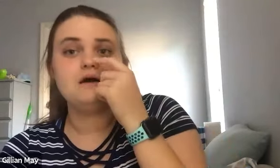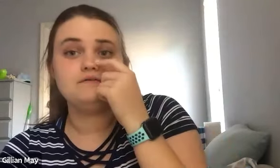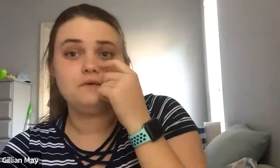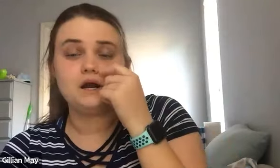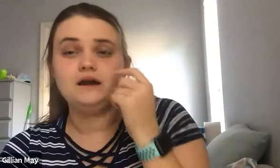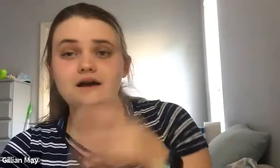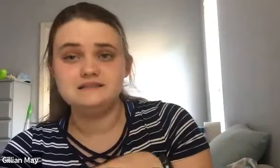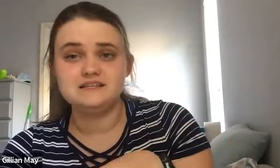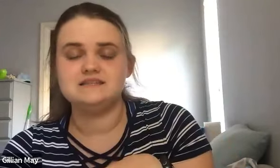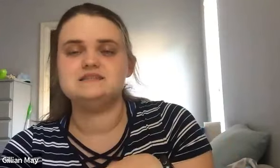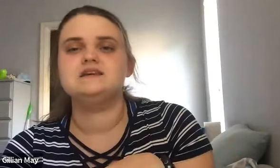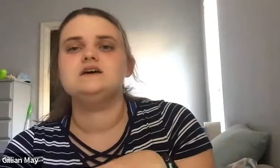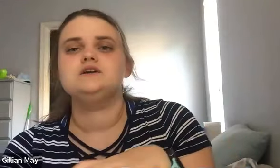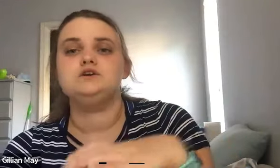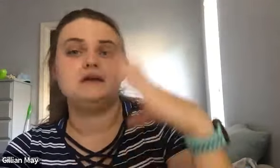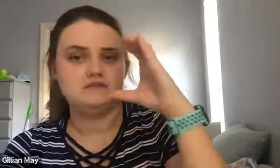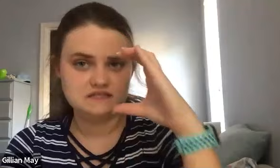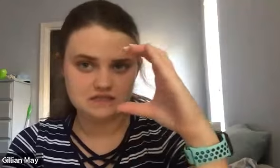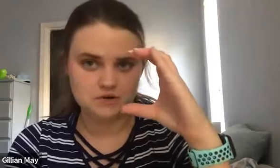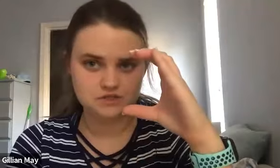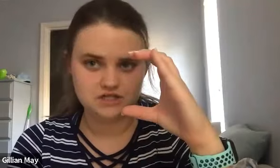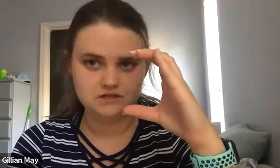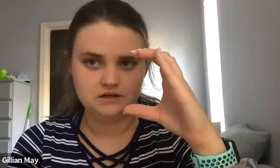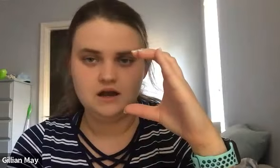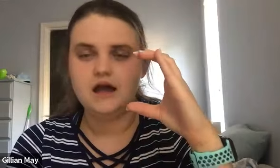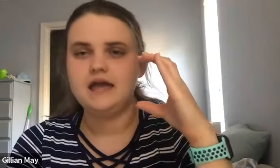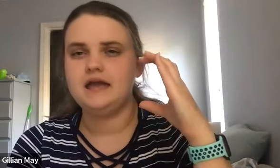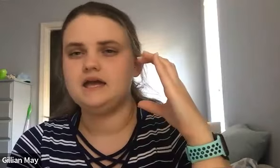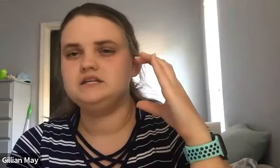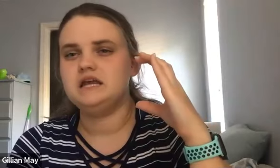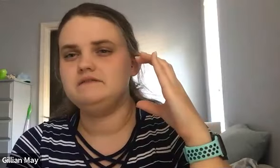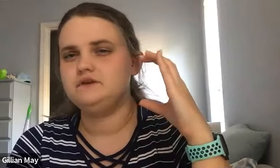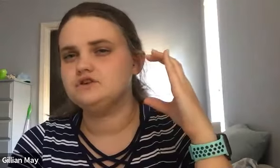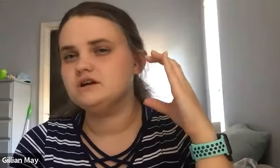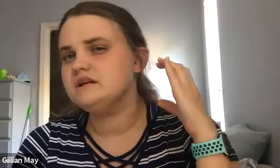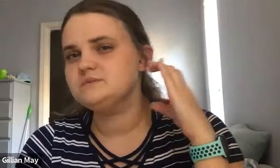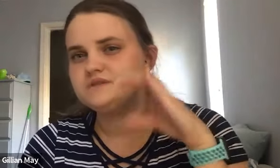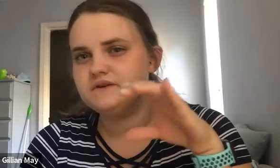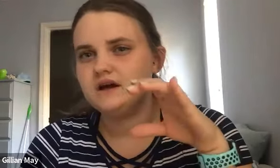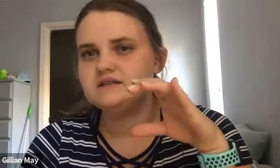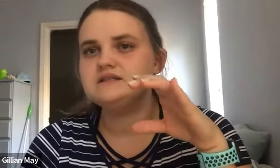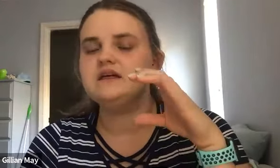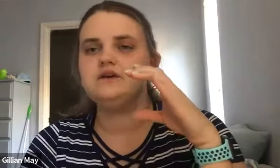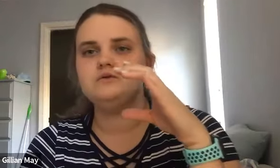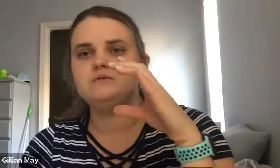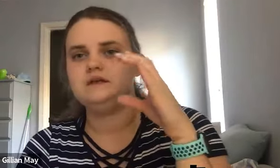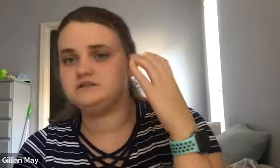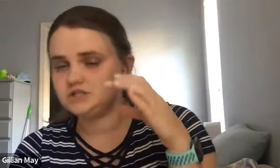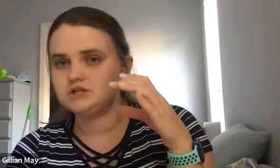Now for cousins, you'll make the C motion. And if you're talking about a specific cousin, like who, like a